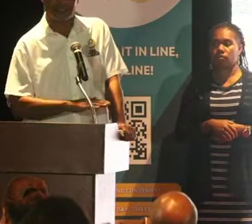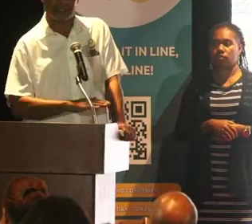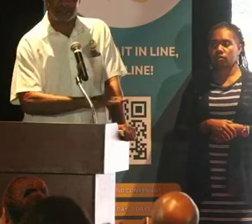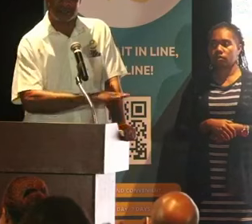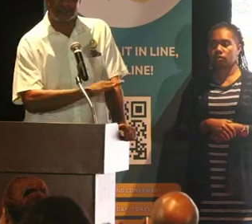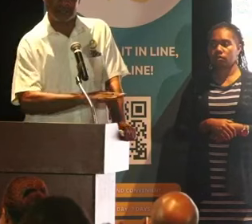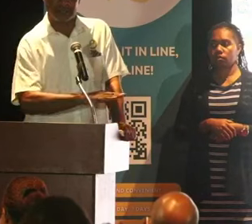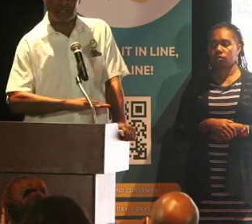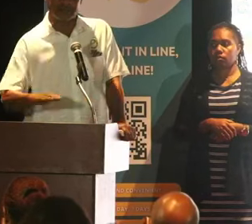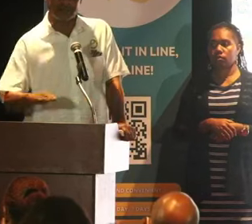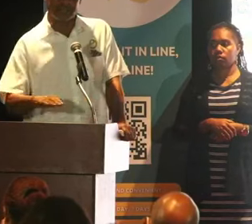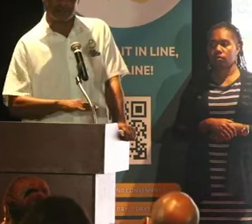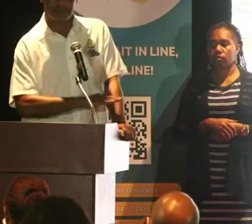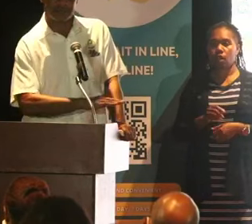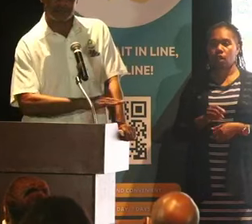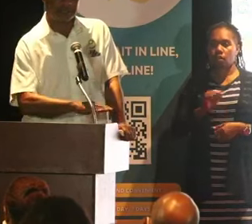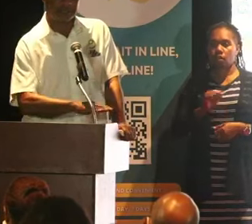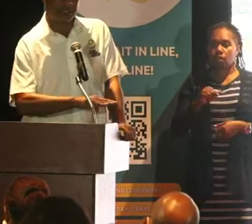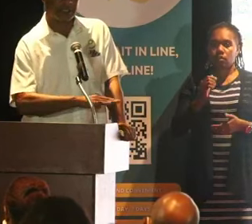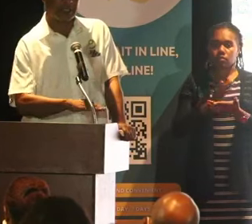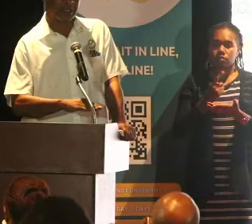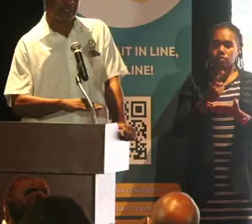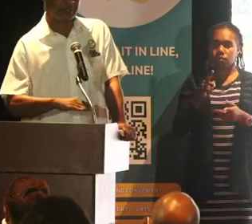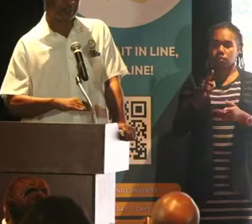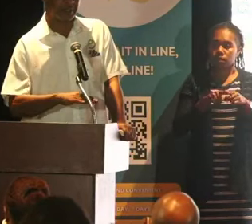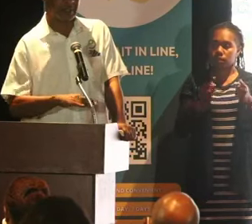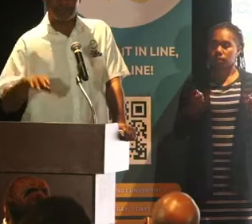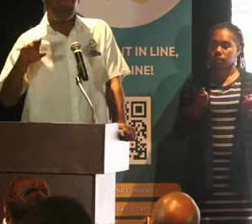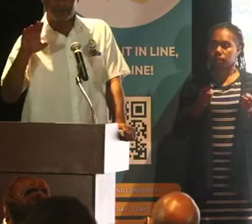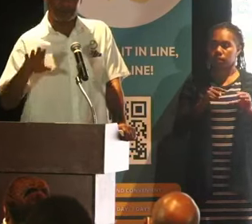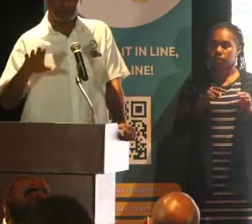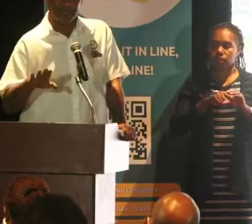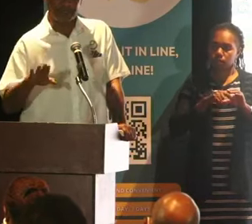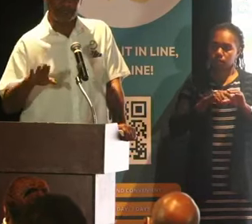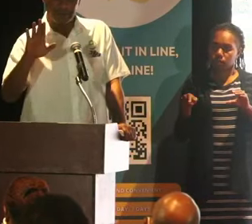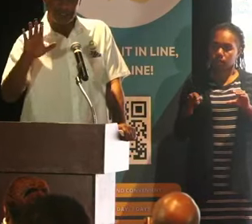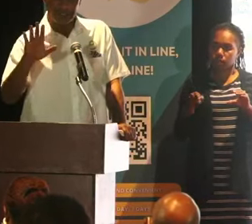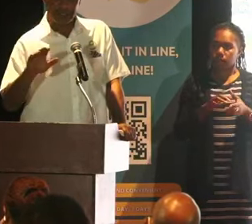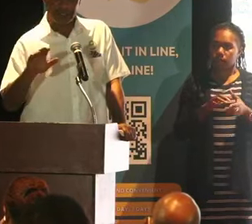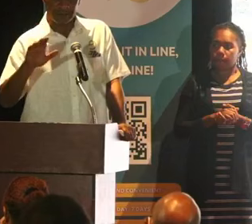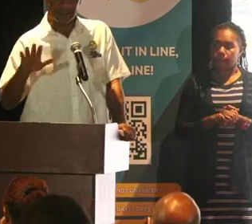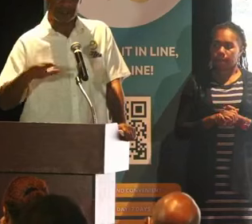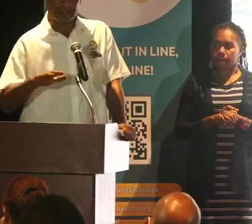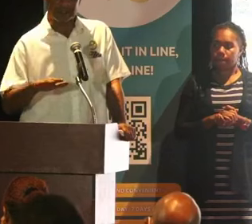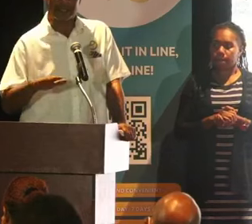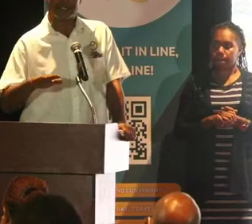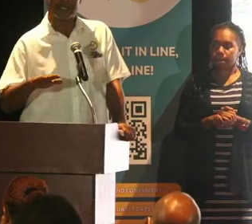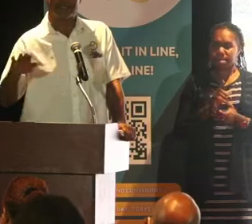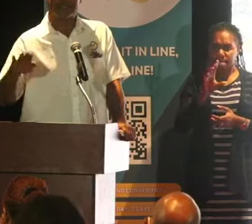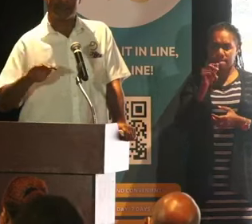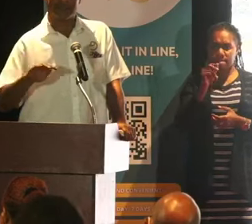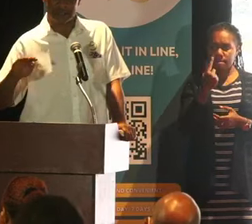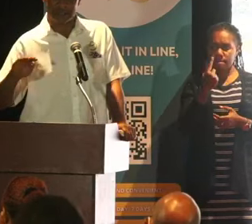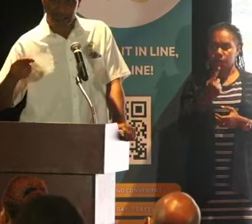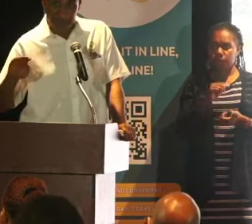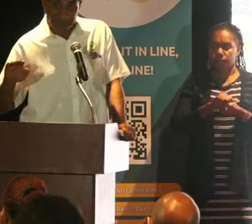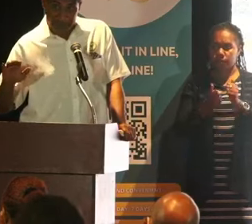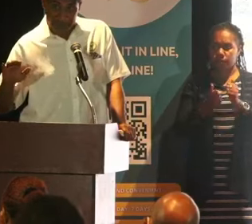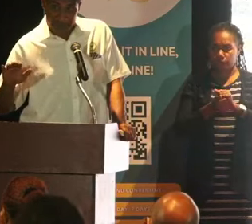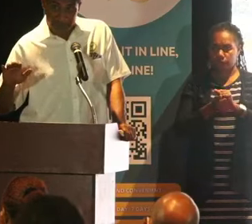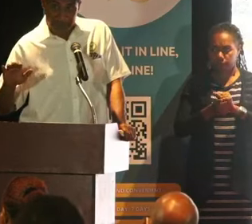understanding. That outside of those different entity types, you're only picking on one, which is a company, and that company